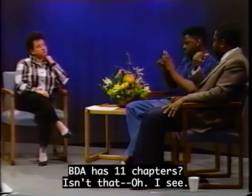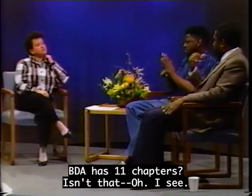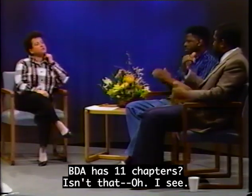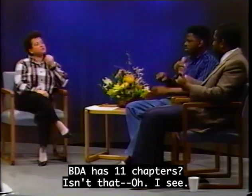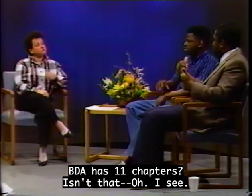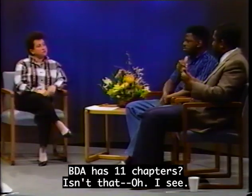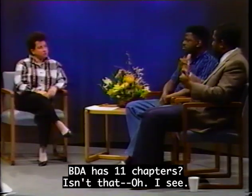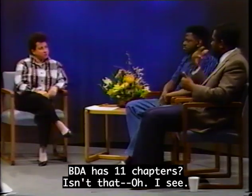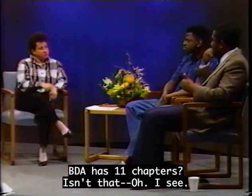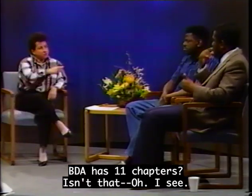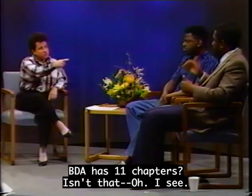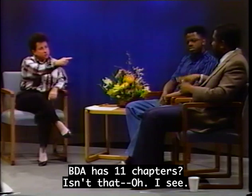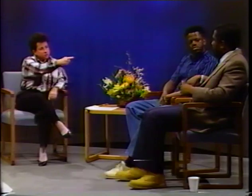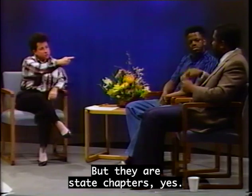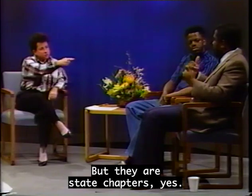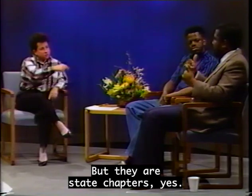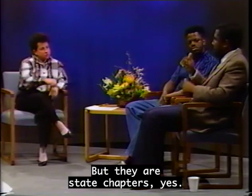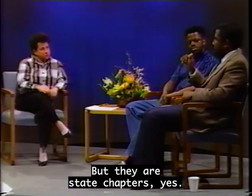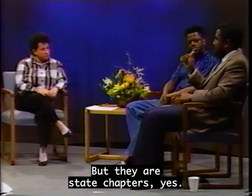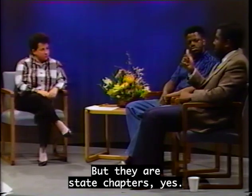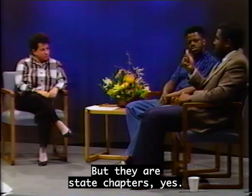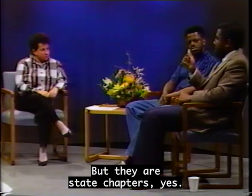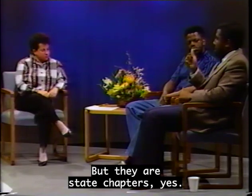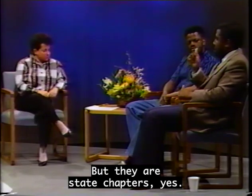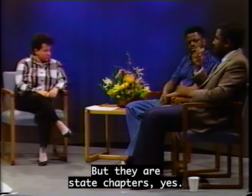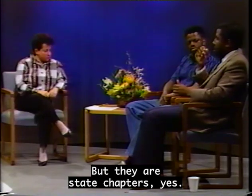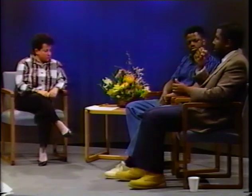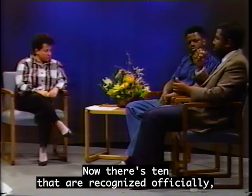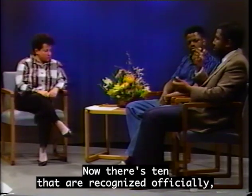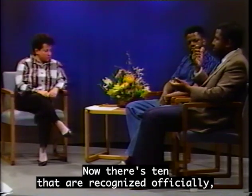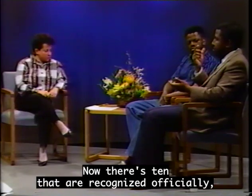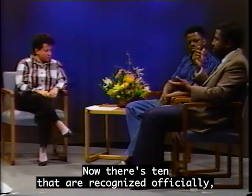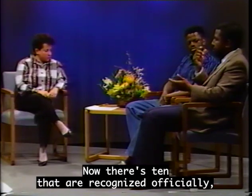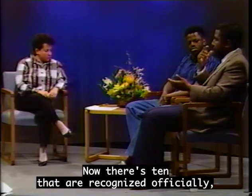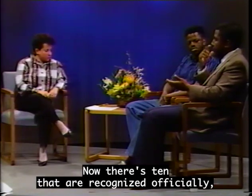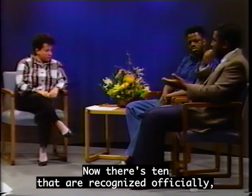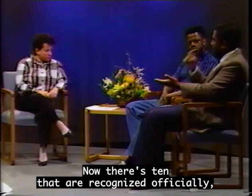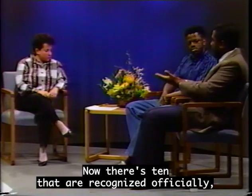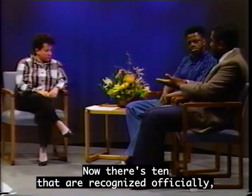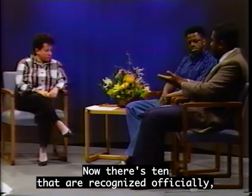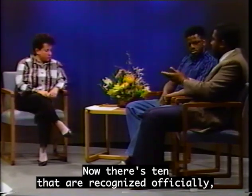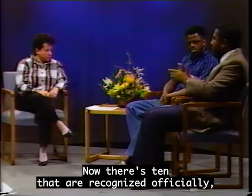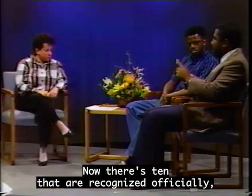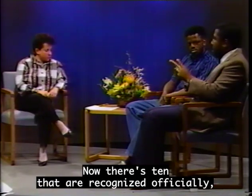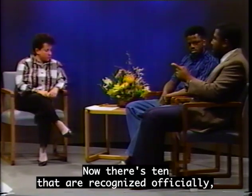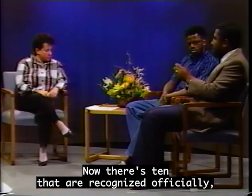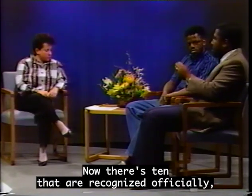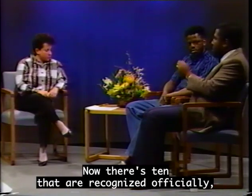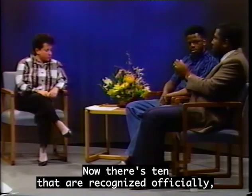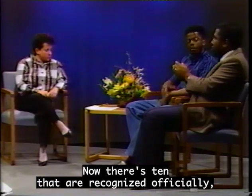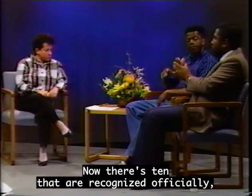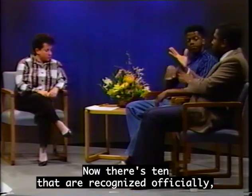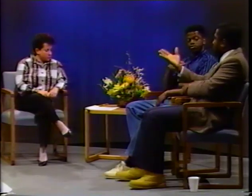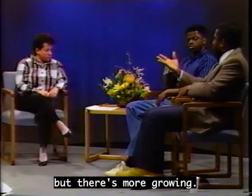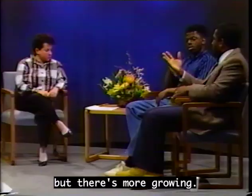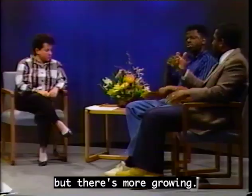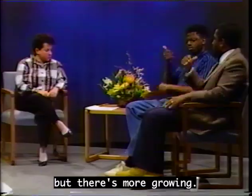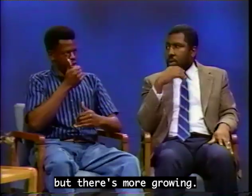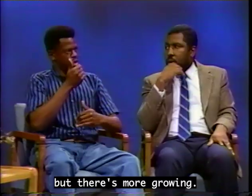I see. They are state chapters, yes. Now there's 10, that are recognized officially, but there's more